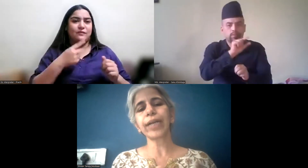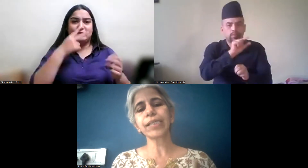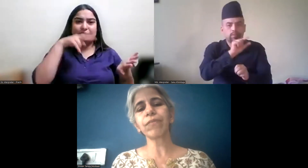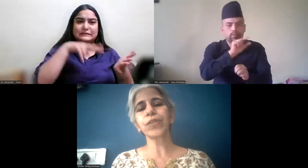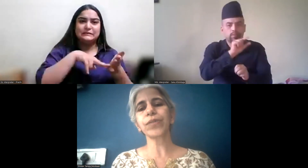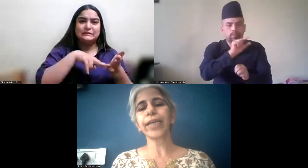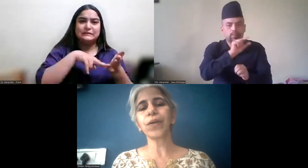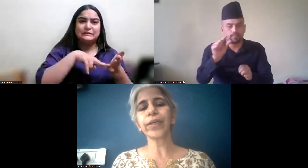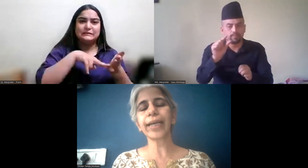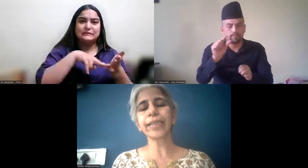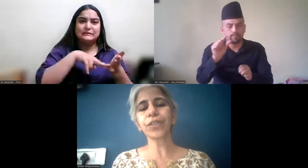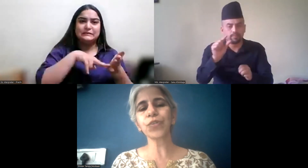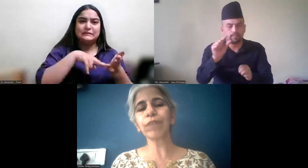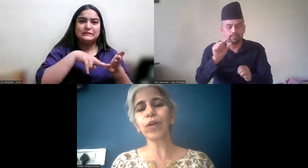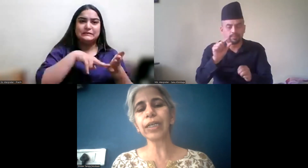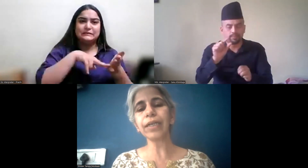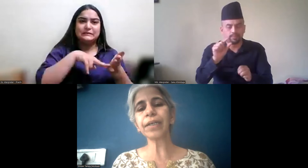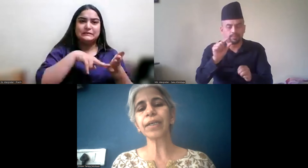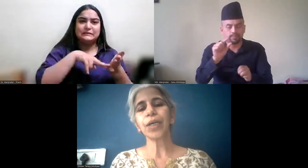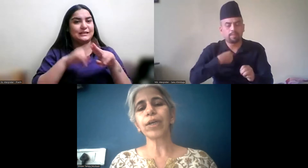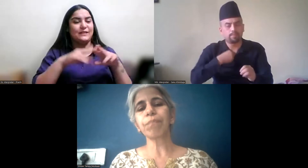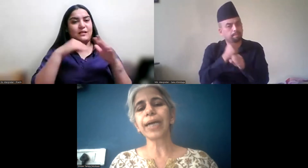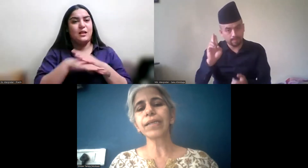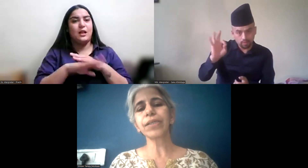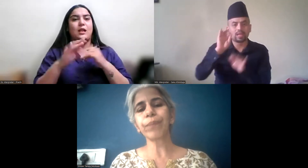or as civil society organizations who have all learned